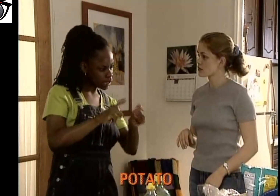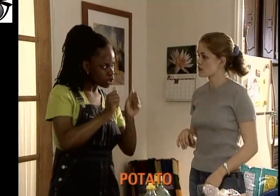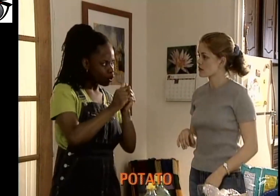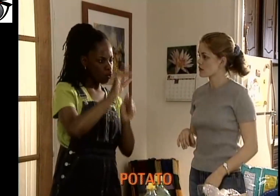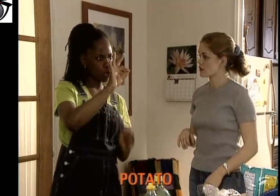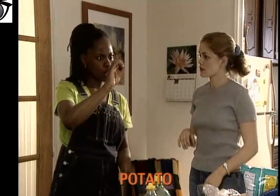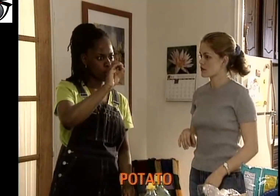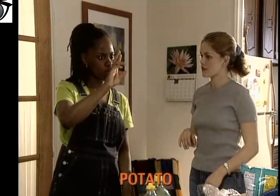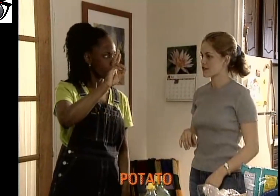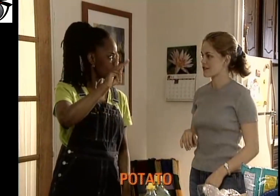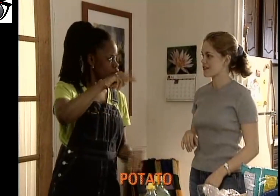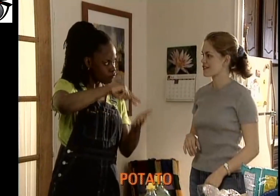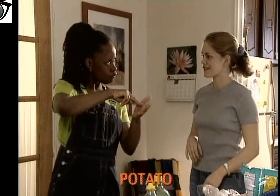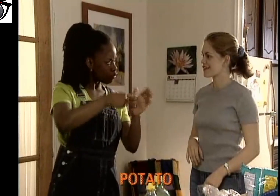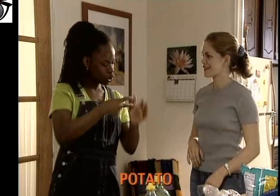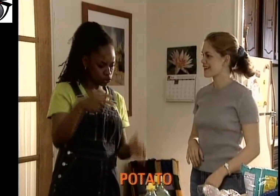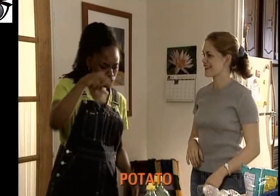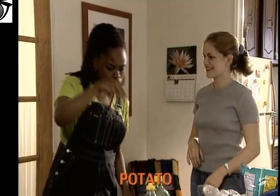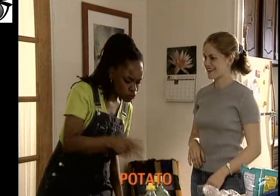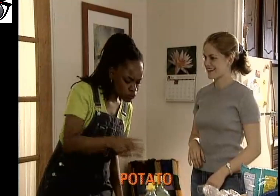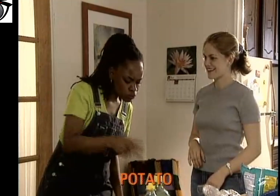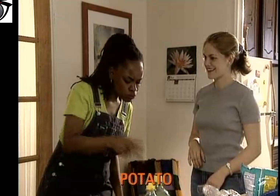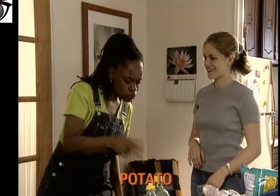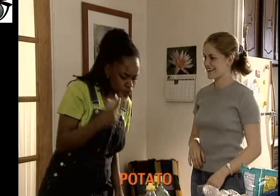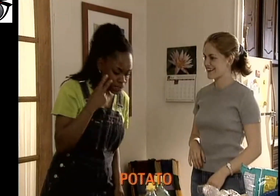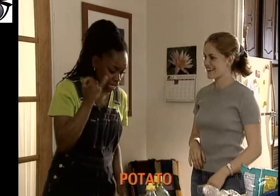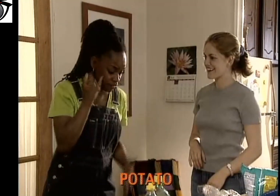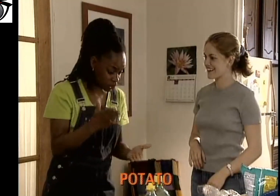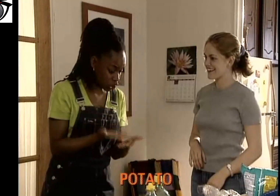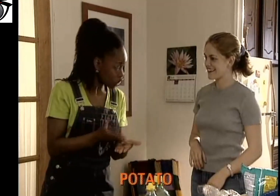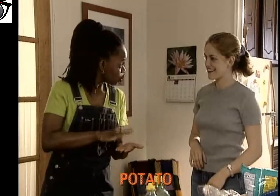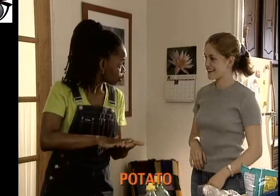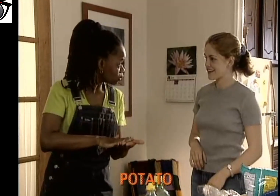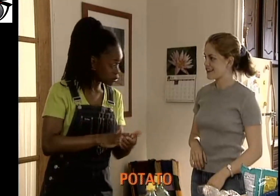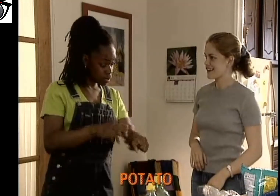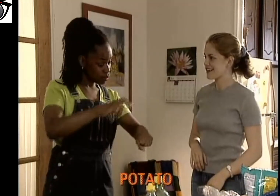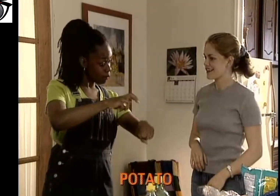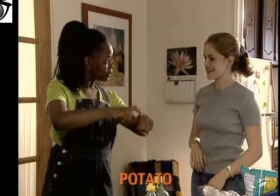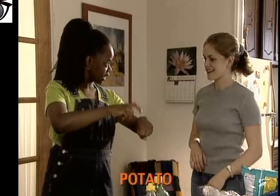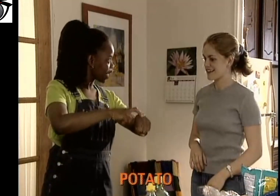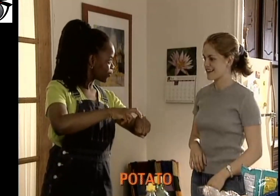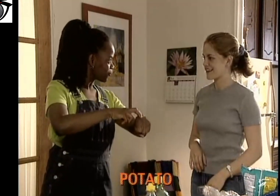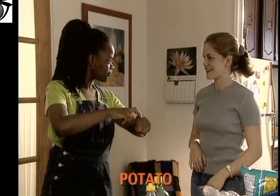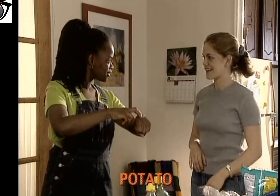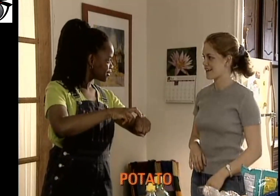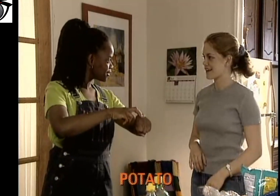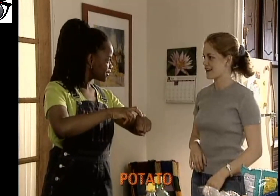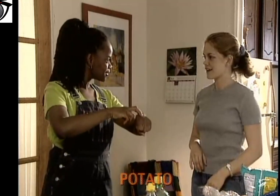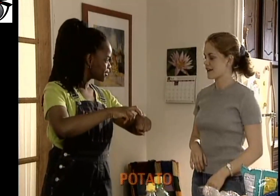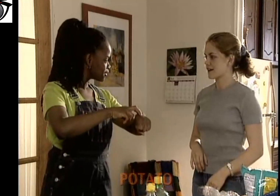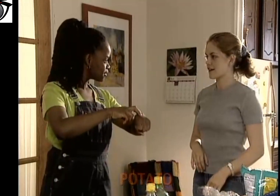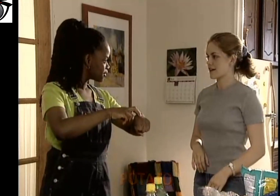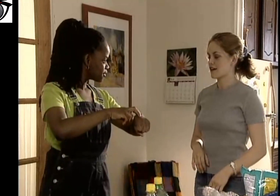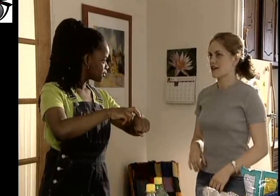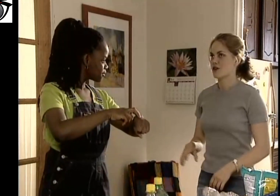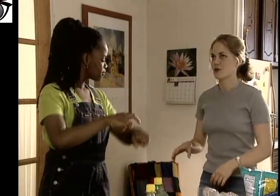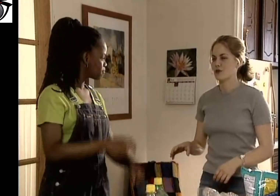potato, like you're testing with a fork to see if the potato is done. Potato.